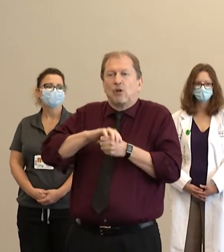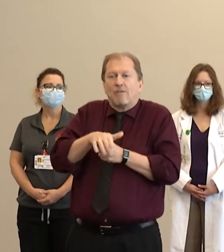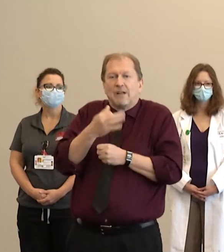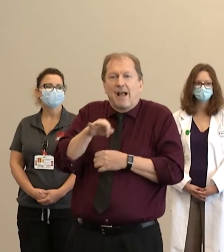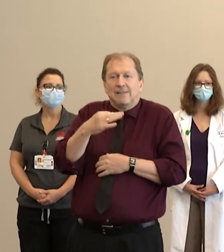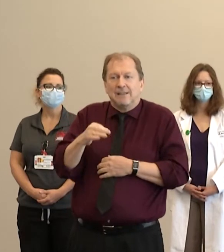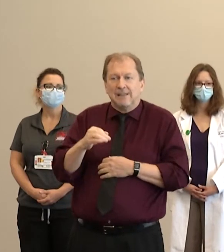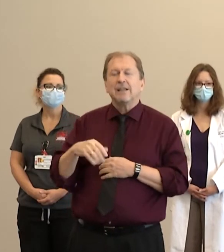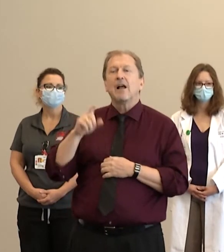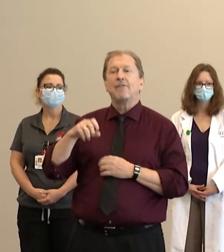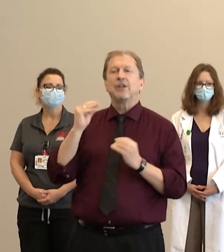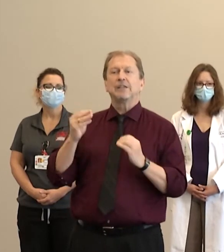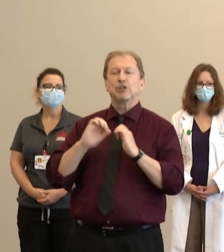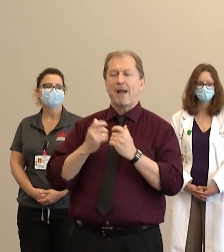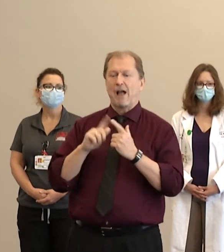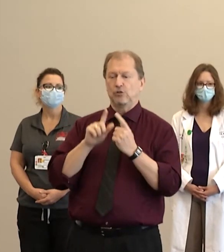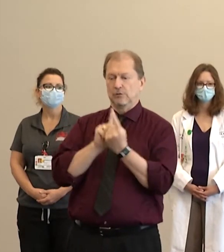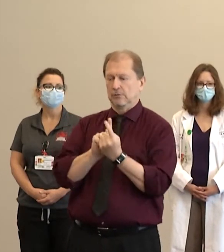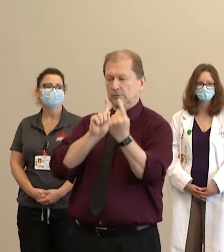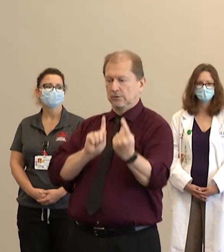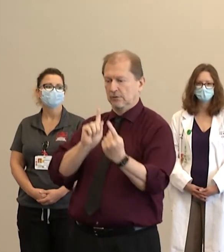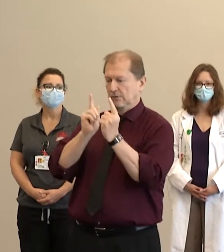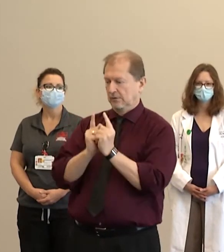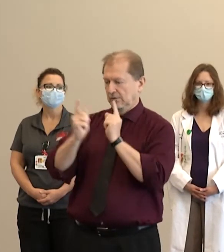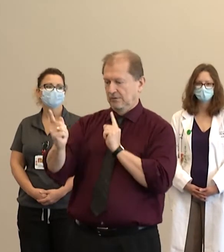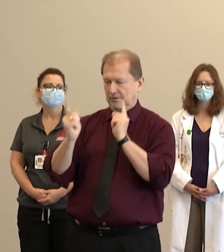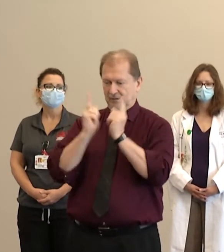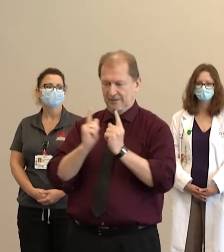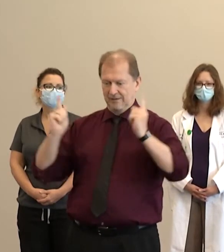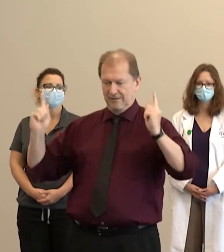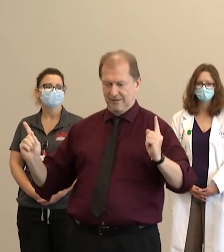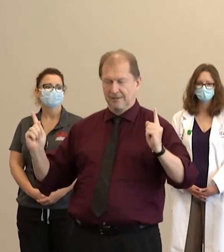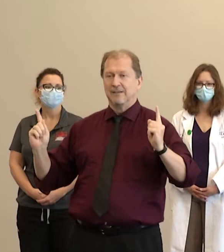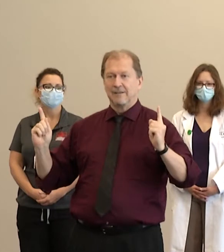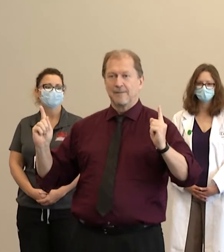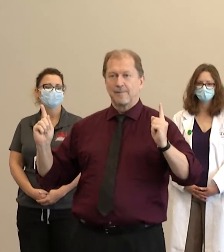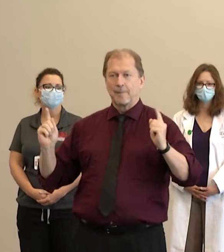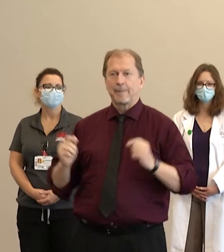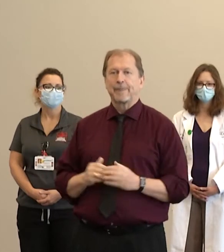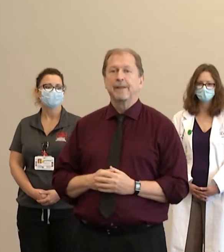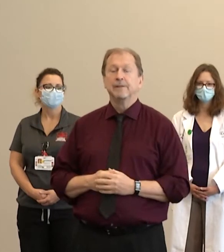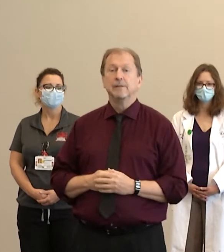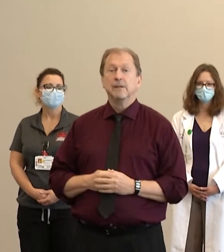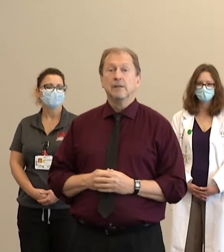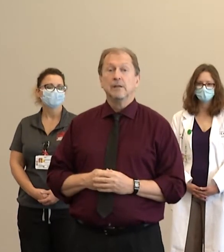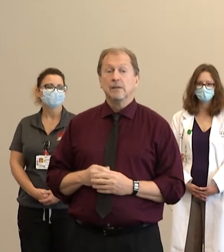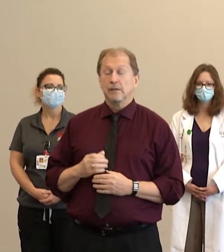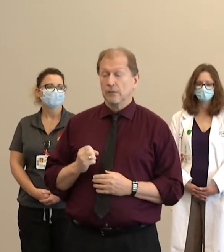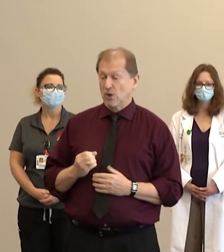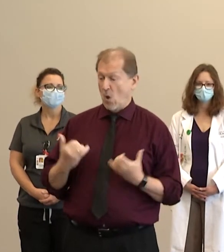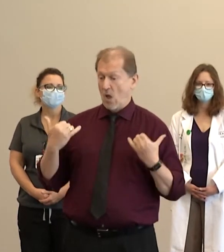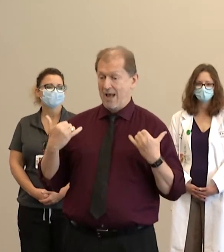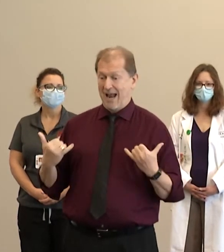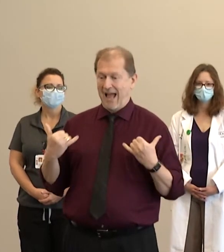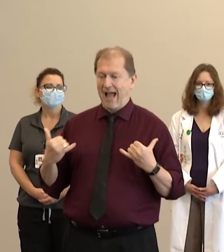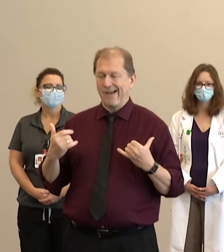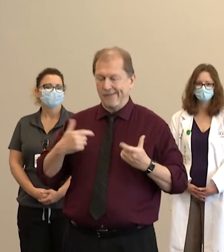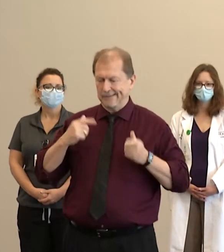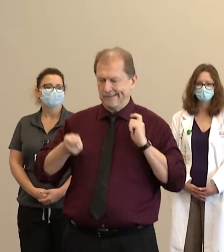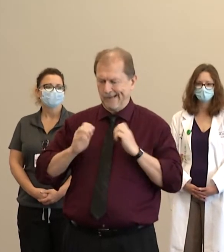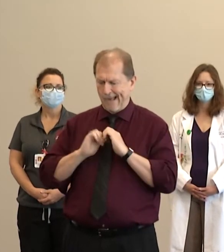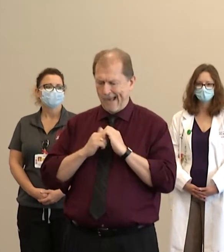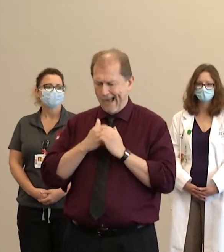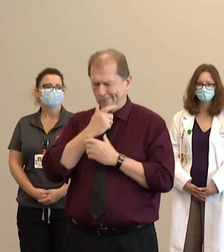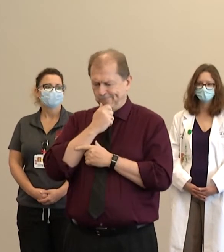betterment of the clinical team and ultimately for improved patient safety. During strict social distancing, instead of